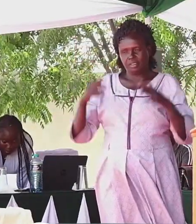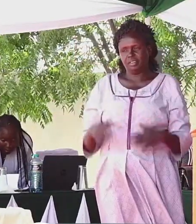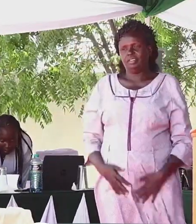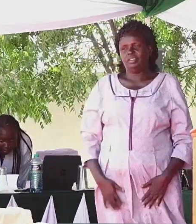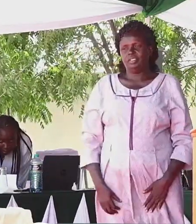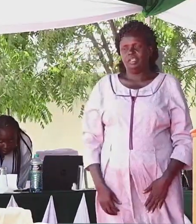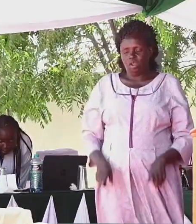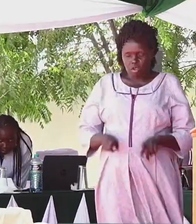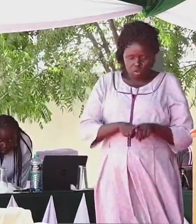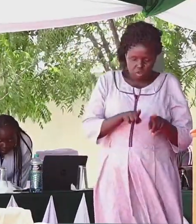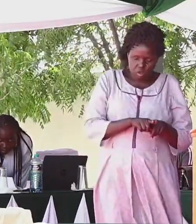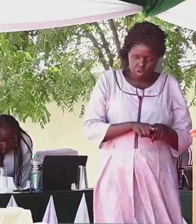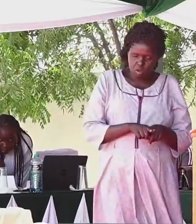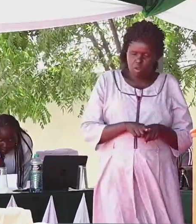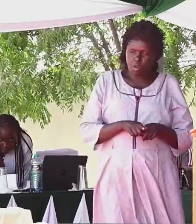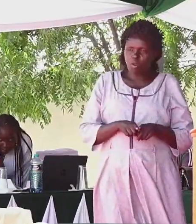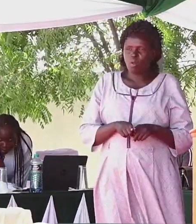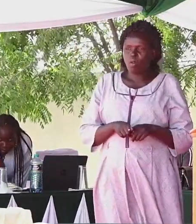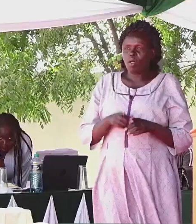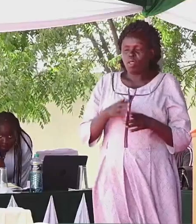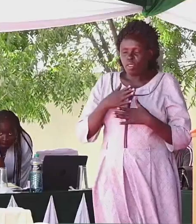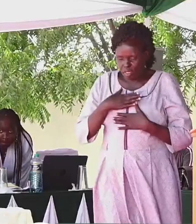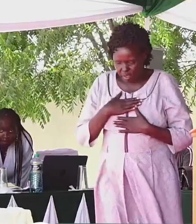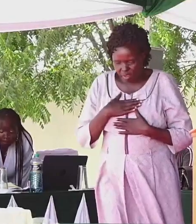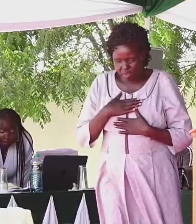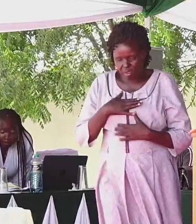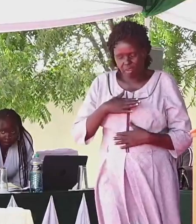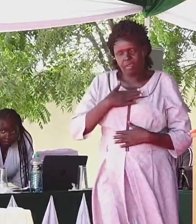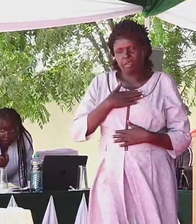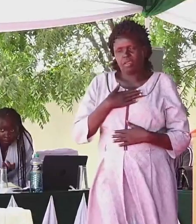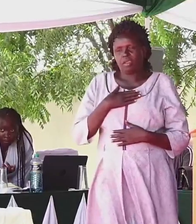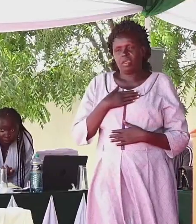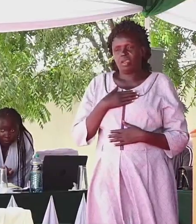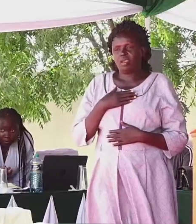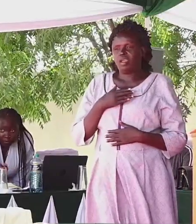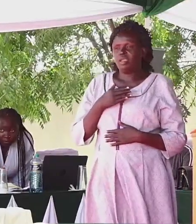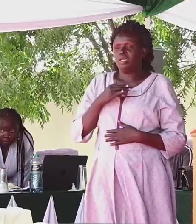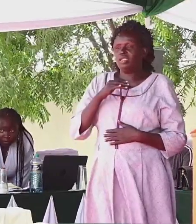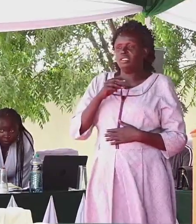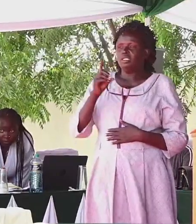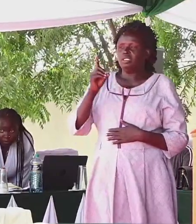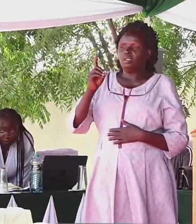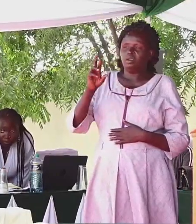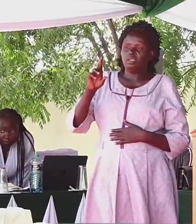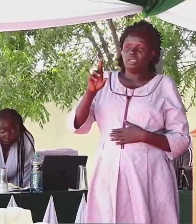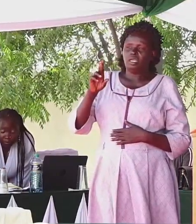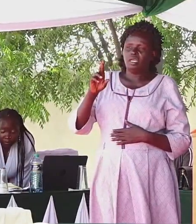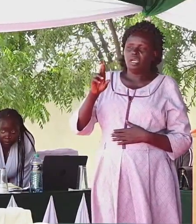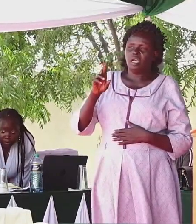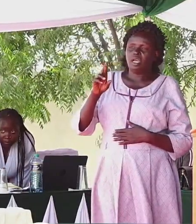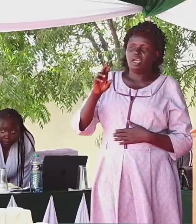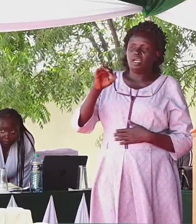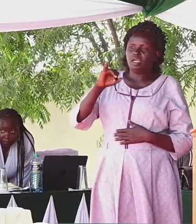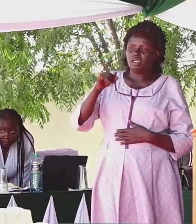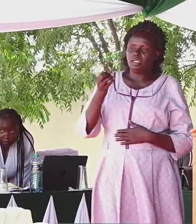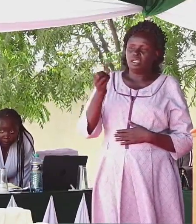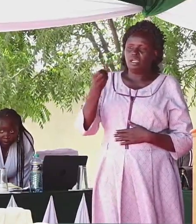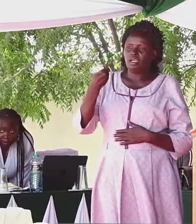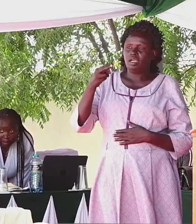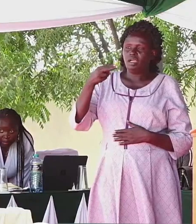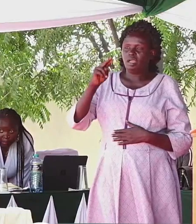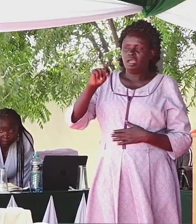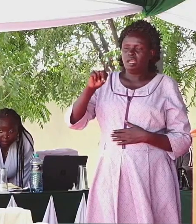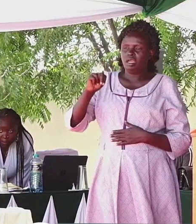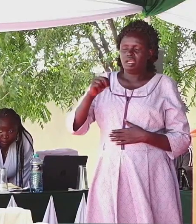We also appreciate in a special way His Excellency Honorable Dr. John Erus, Deputy Governor, Turkana County. Thank you